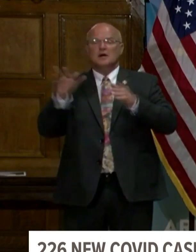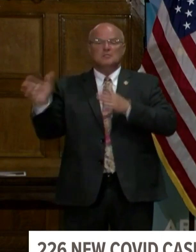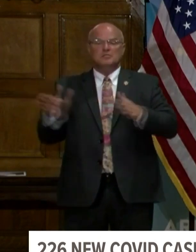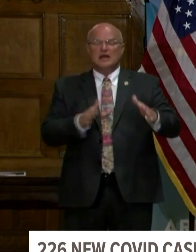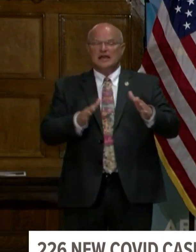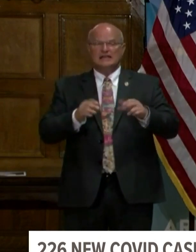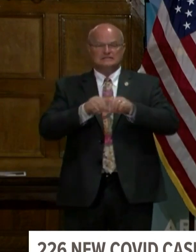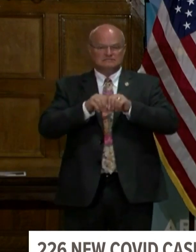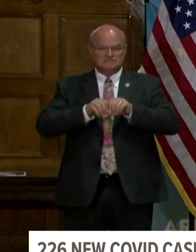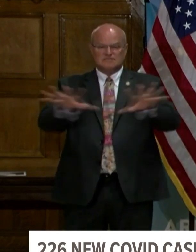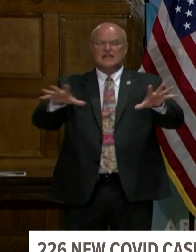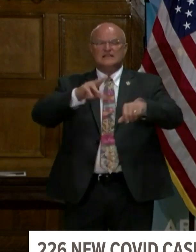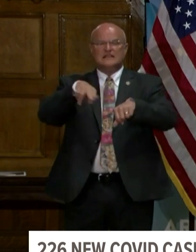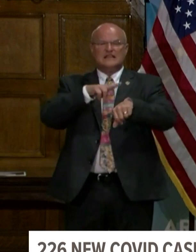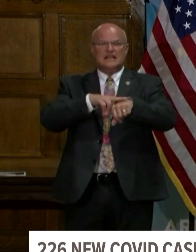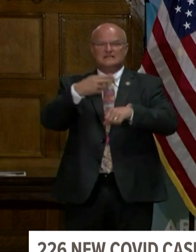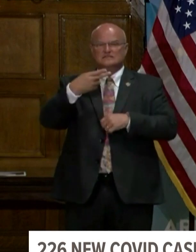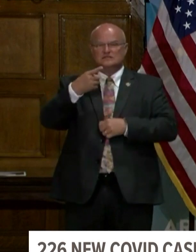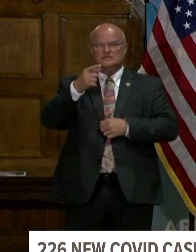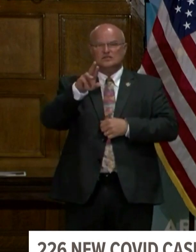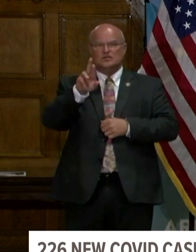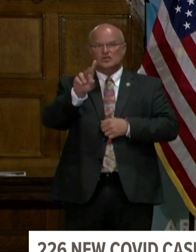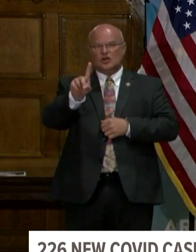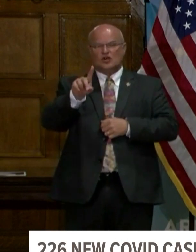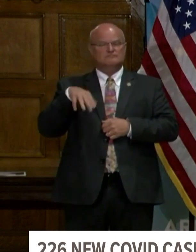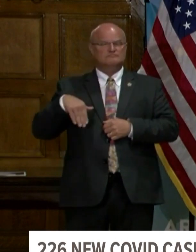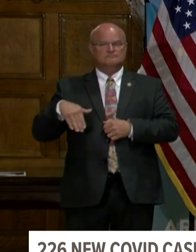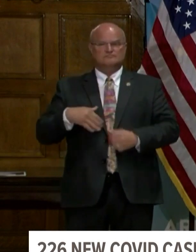to further deploy the National Guard.